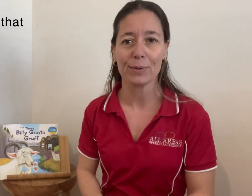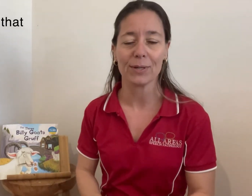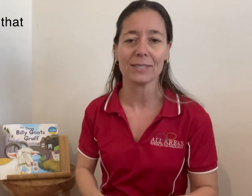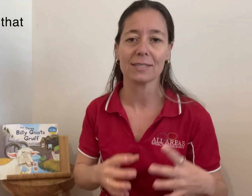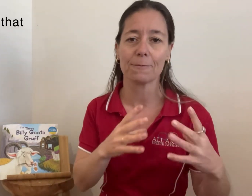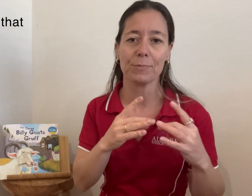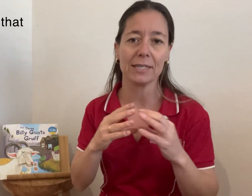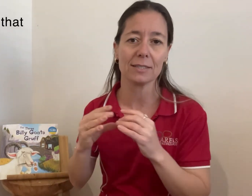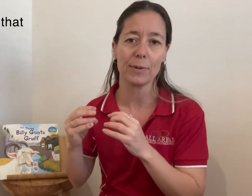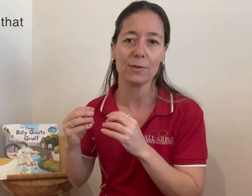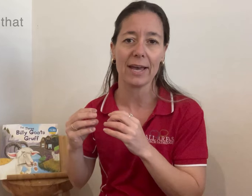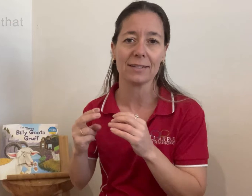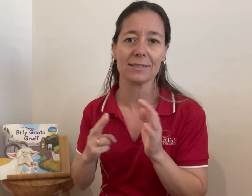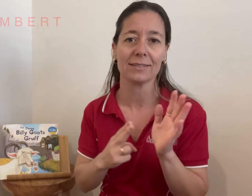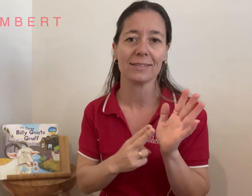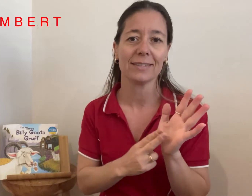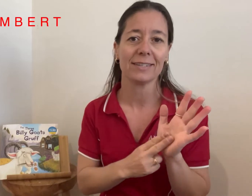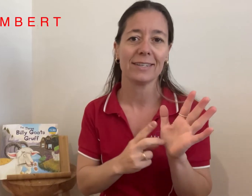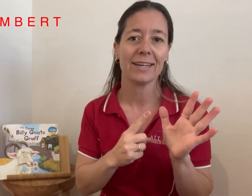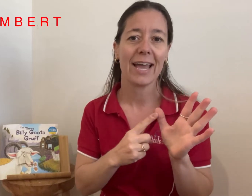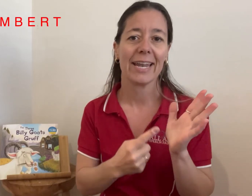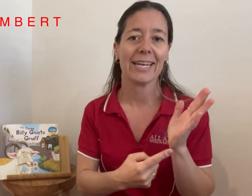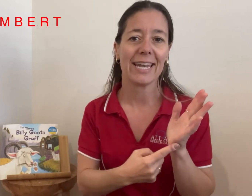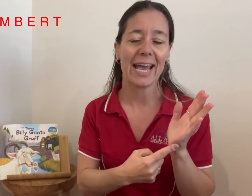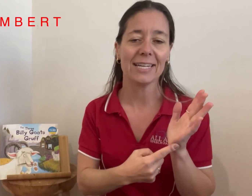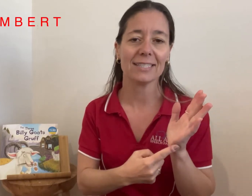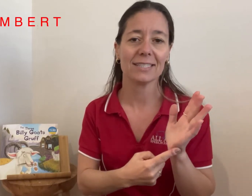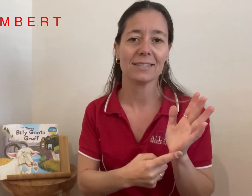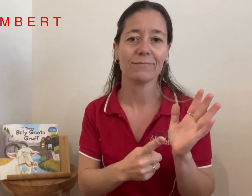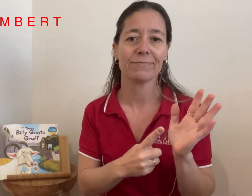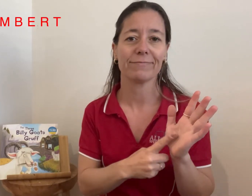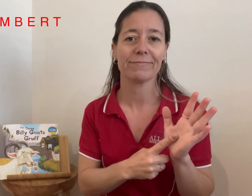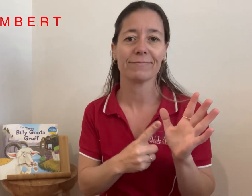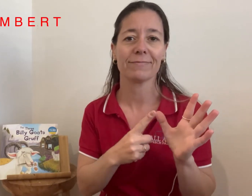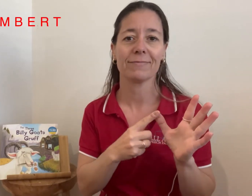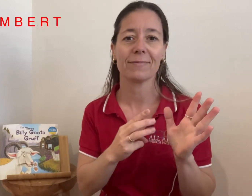Lambert. Let's spell that. Nat